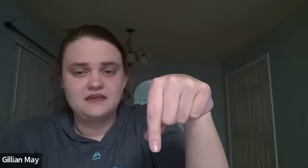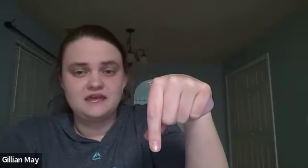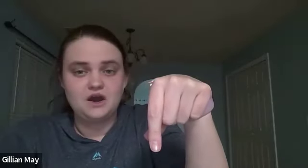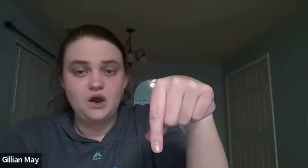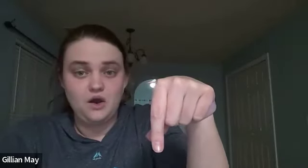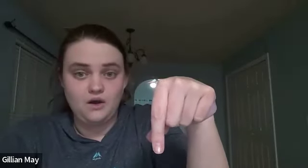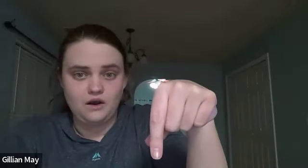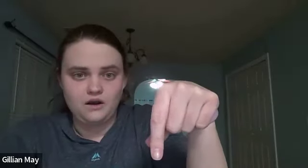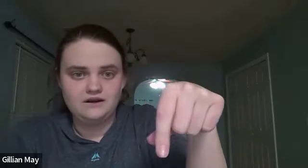Then R.